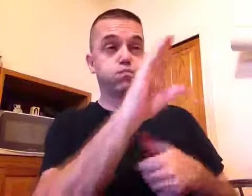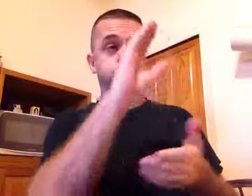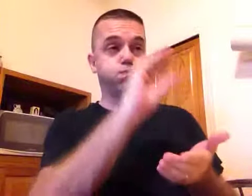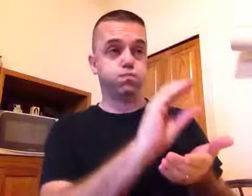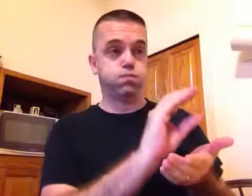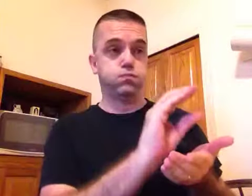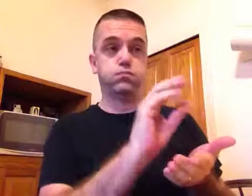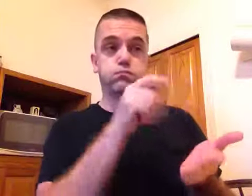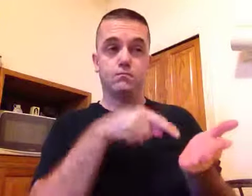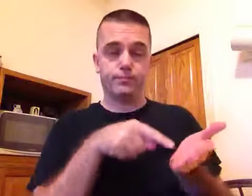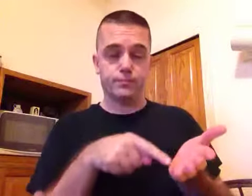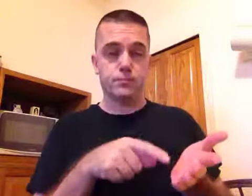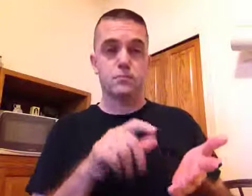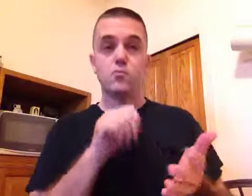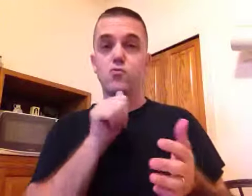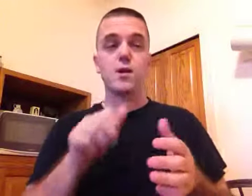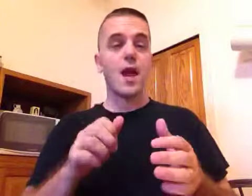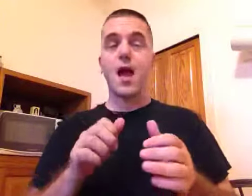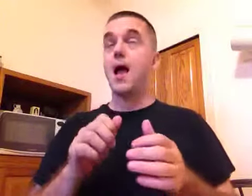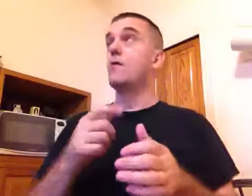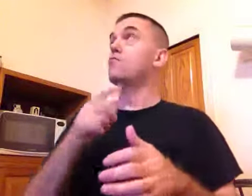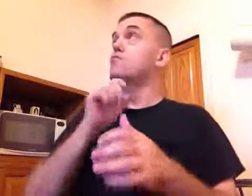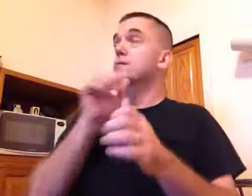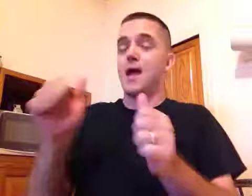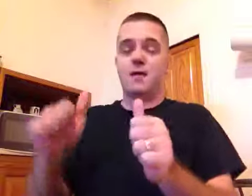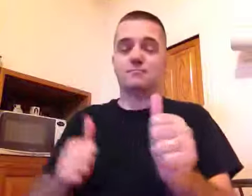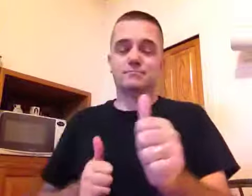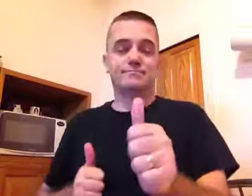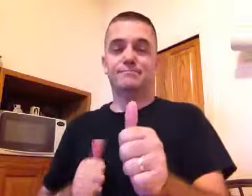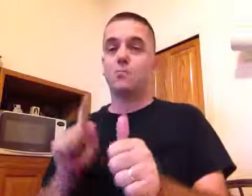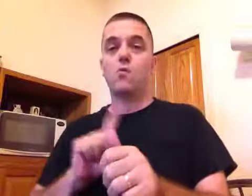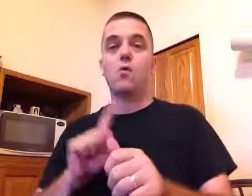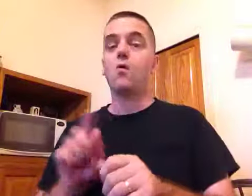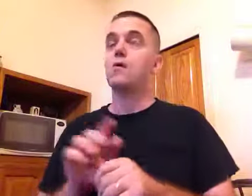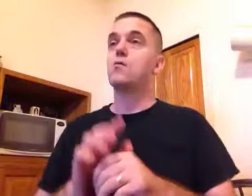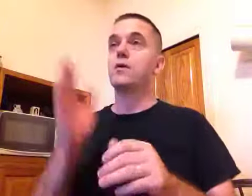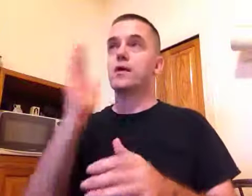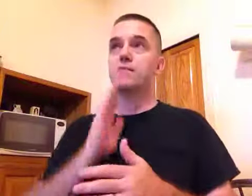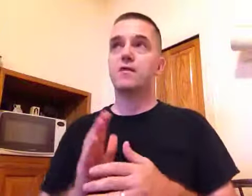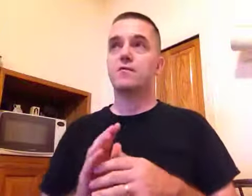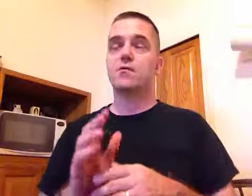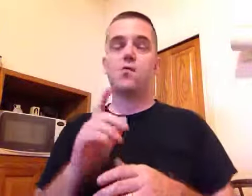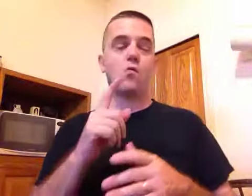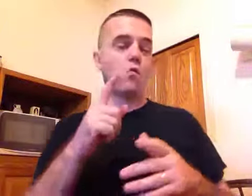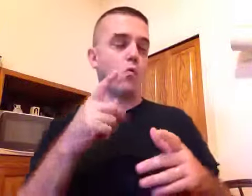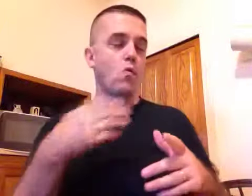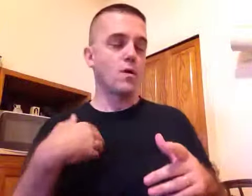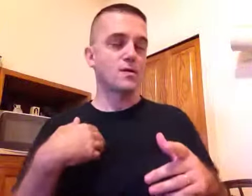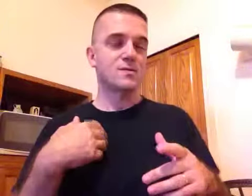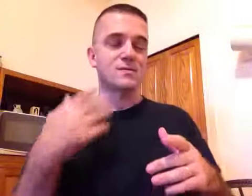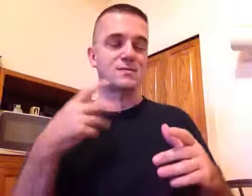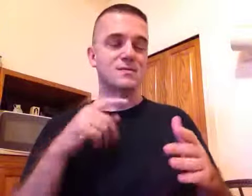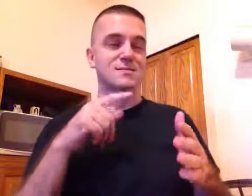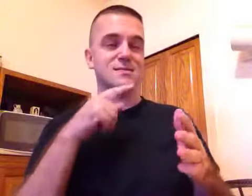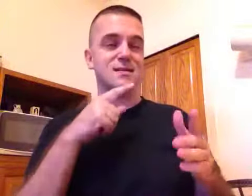any payments, delinquent on mortgage payments or credit cards, never have been. What does it take to keep your credit cards current?